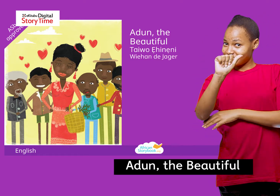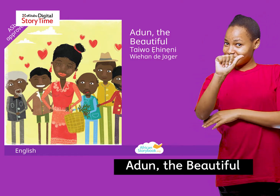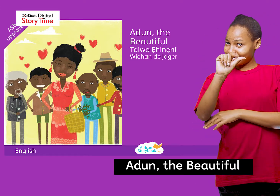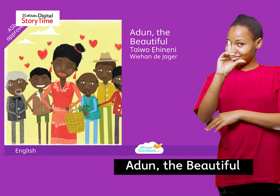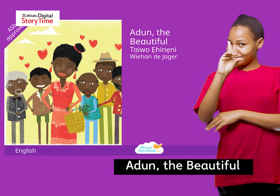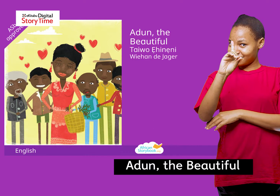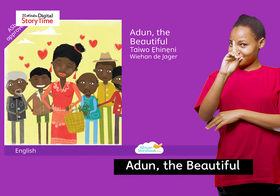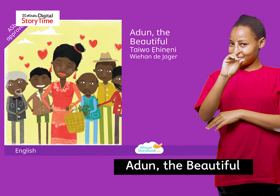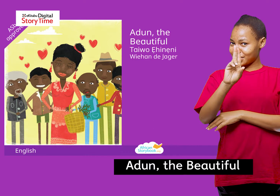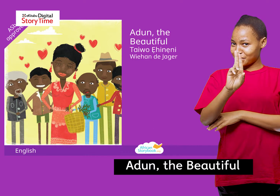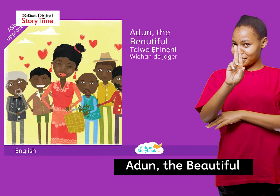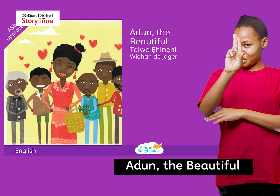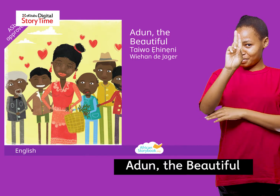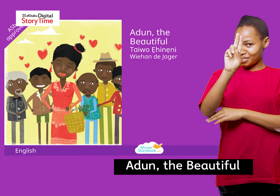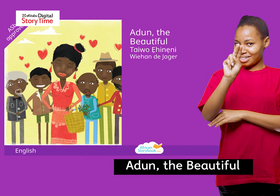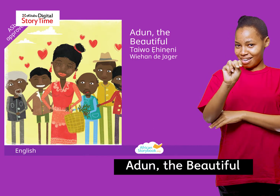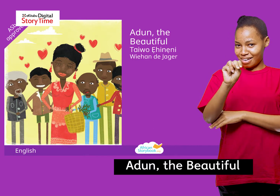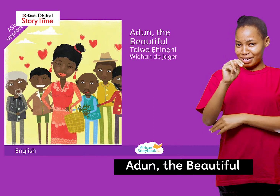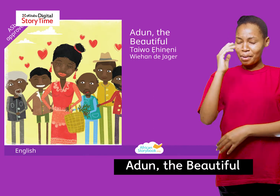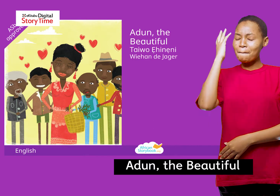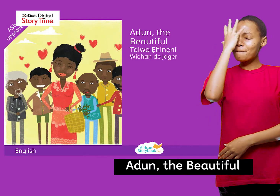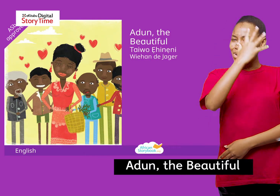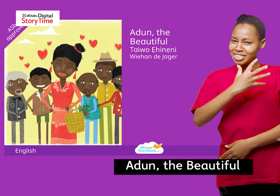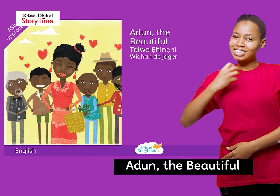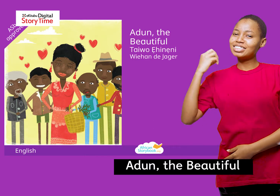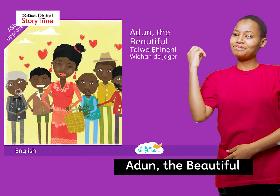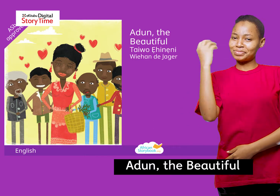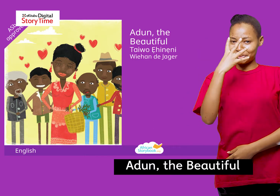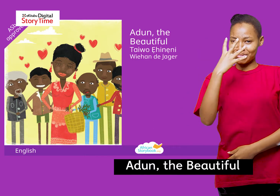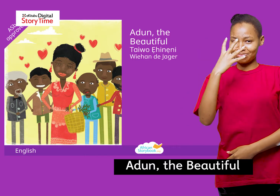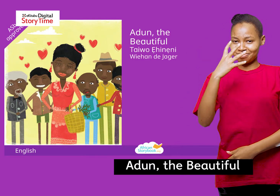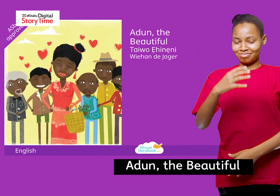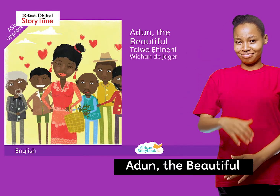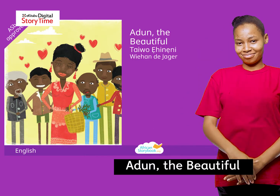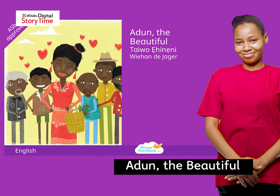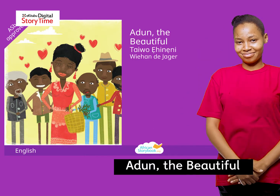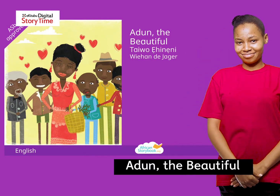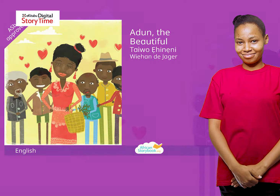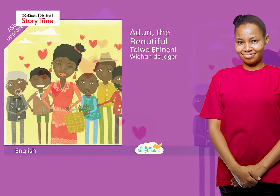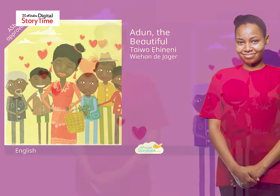Adon the Beautiful by Taiwo Hineni and Wihan Dijaga.